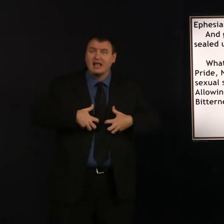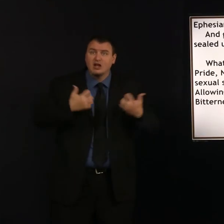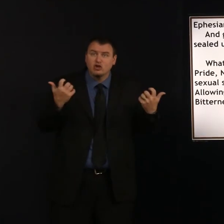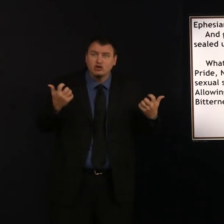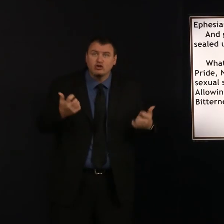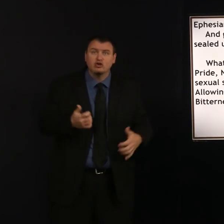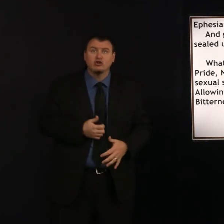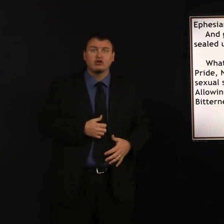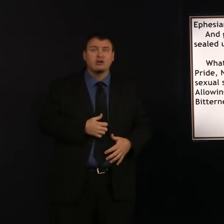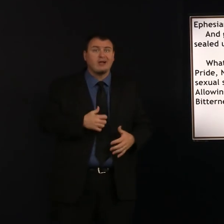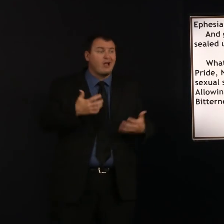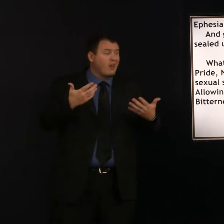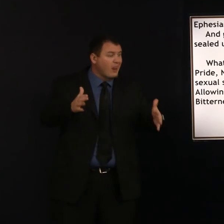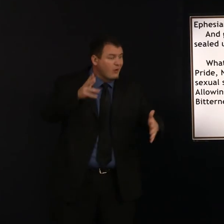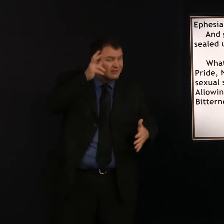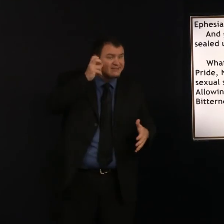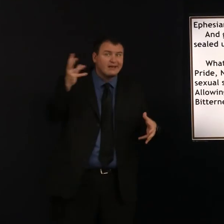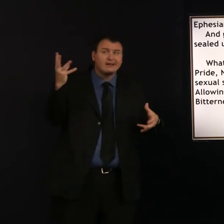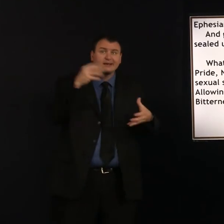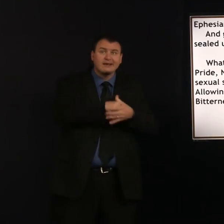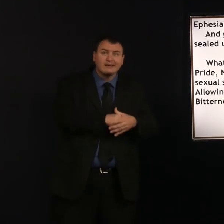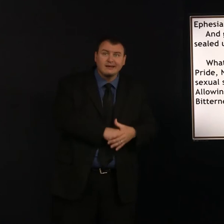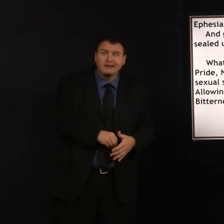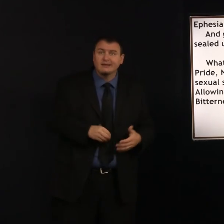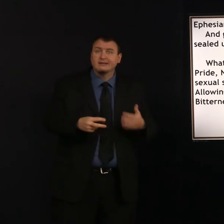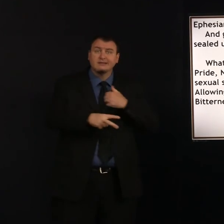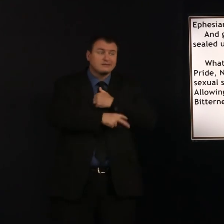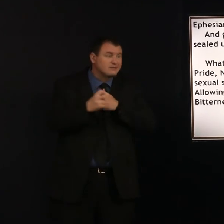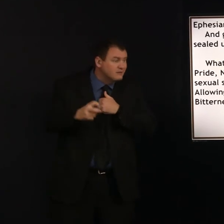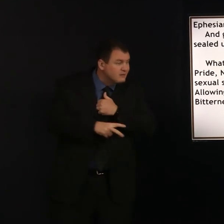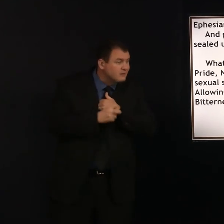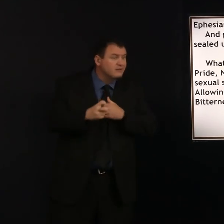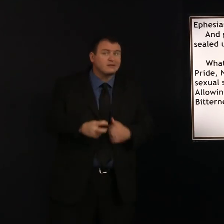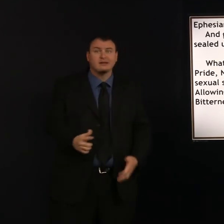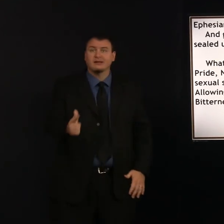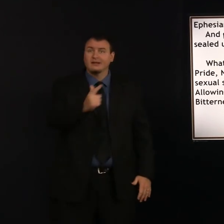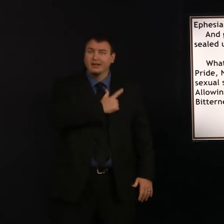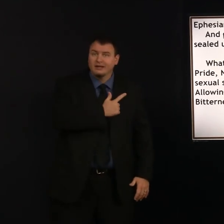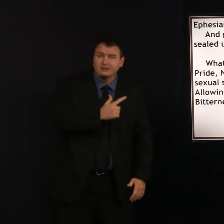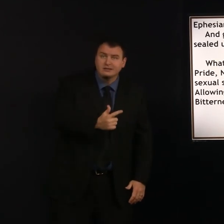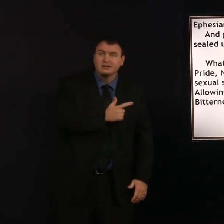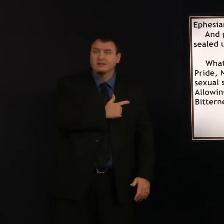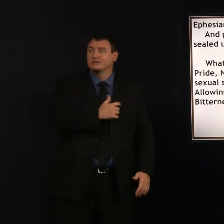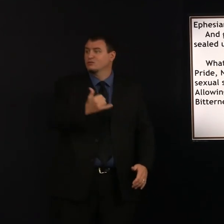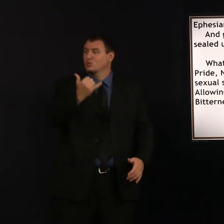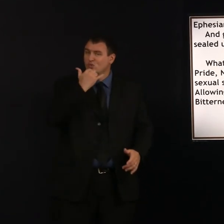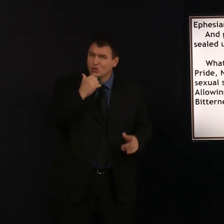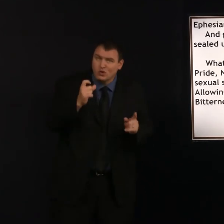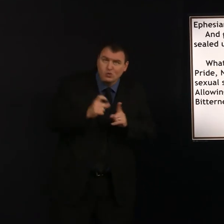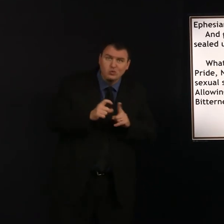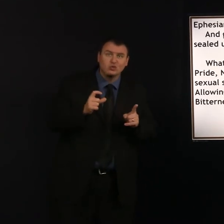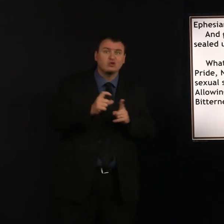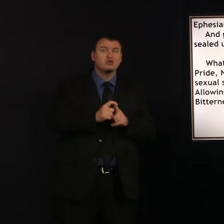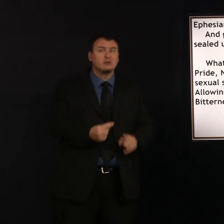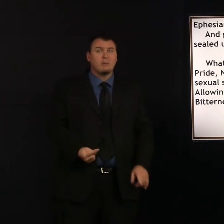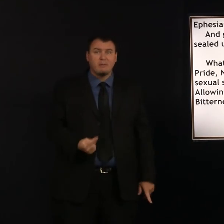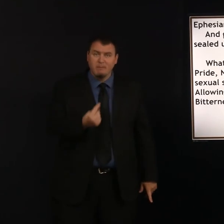lying, sinning in anger, allowing Satan in, stealing, laziness,